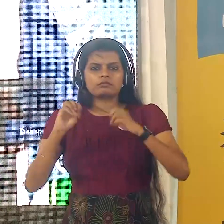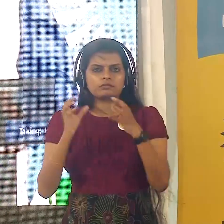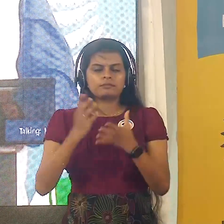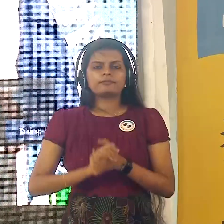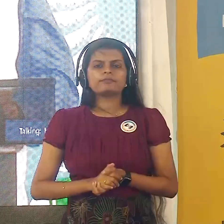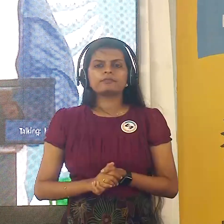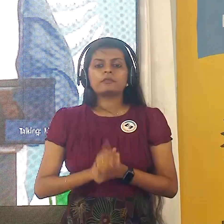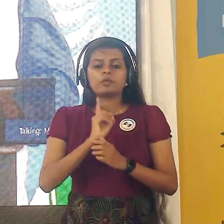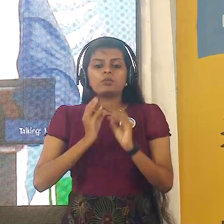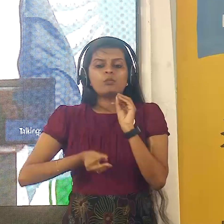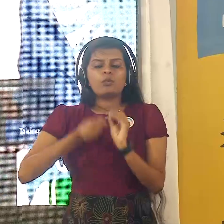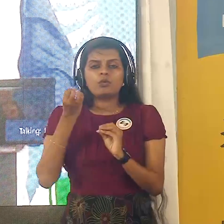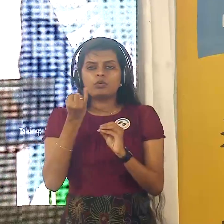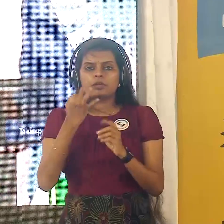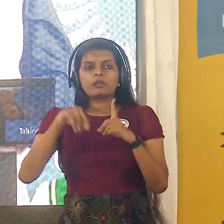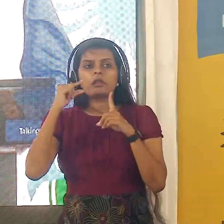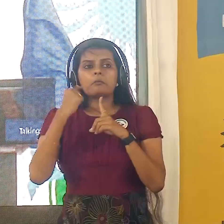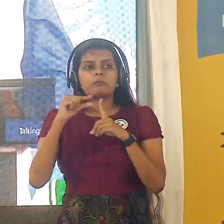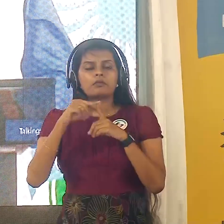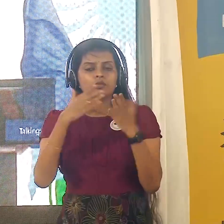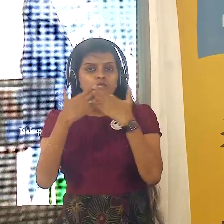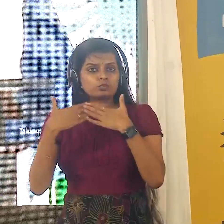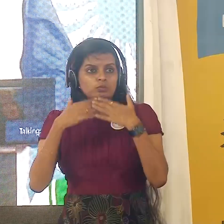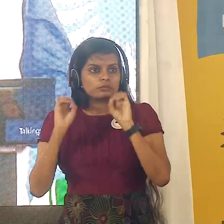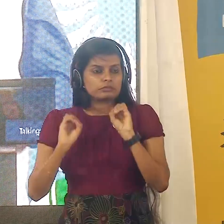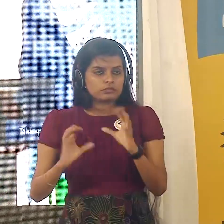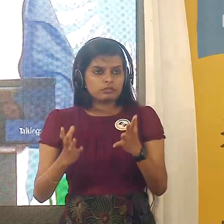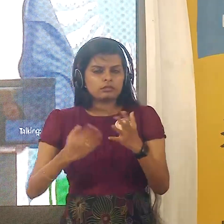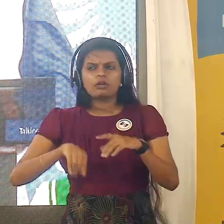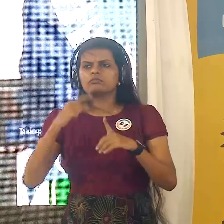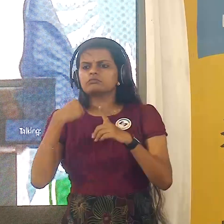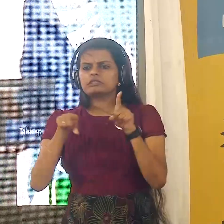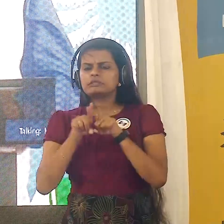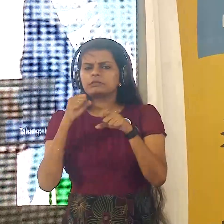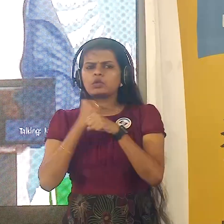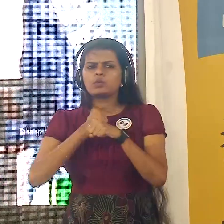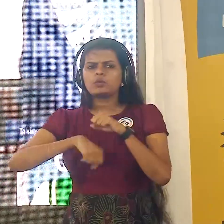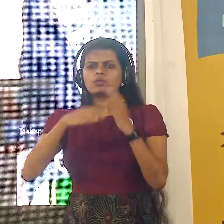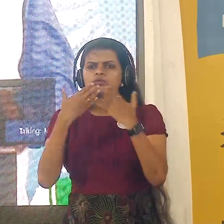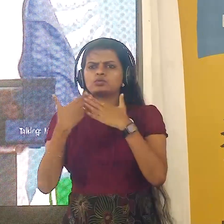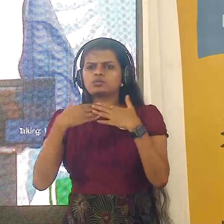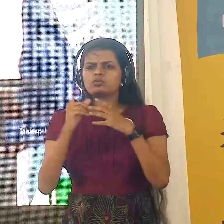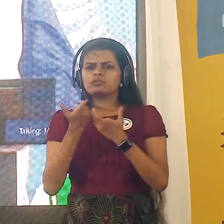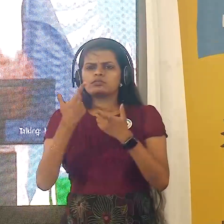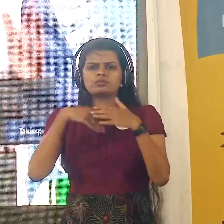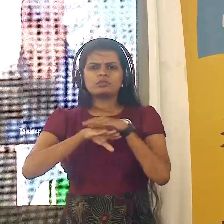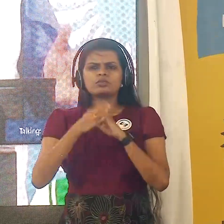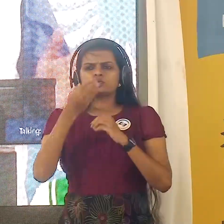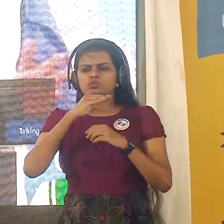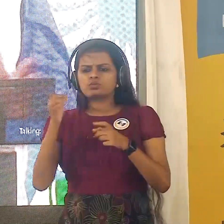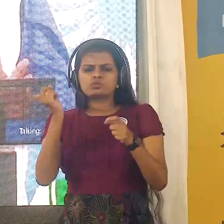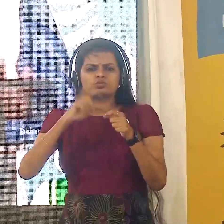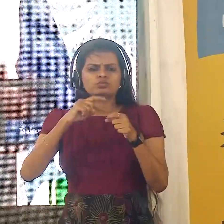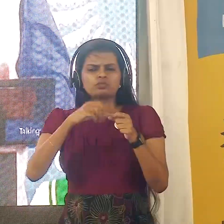there are more number of private schools have come up, which has reduced enrollment not to the